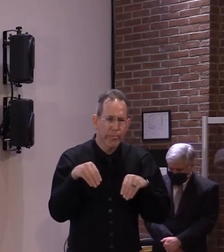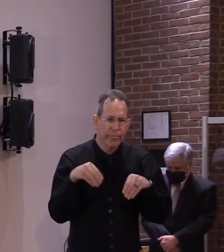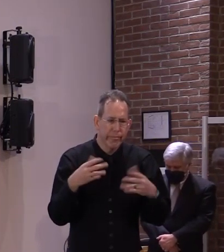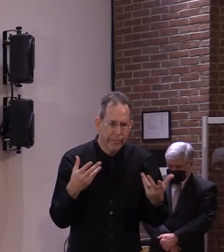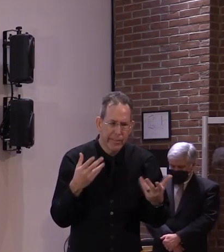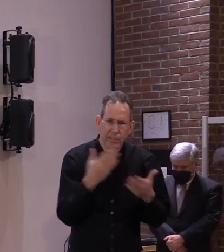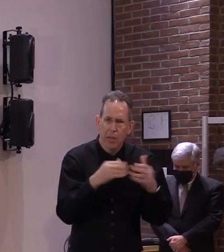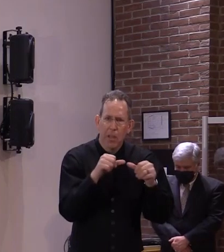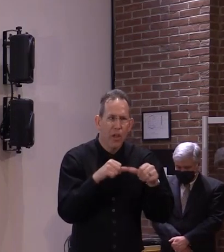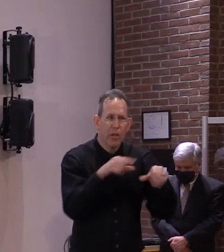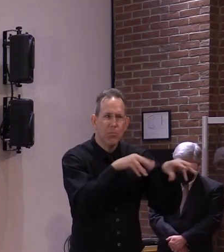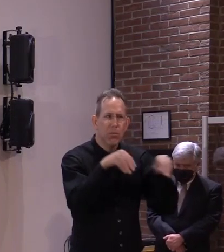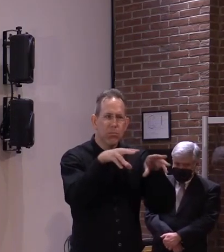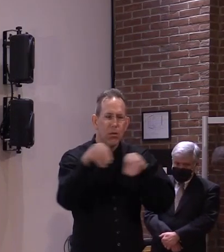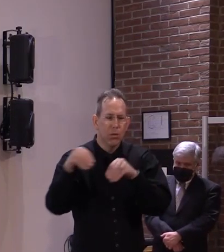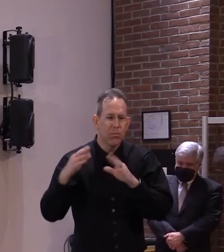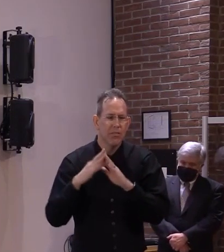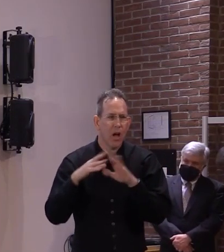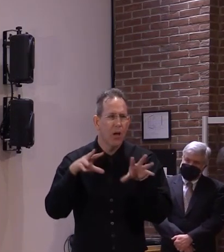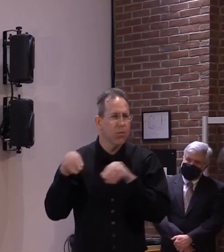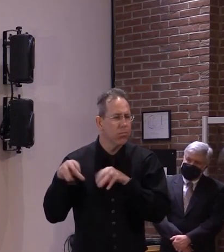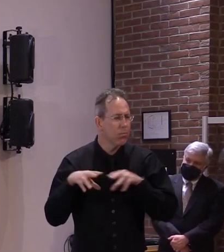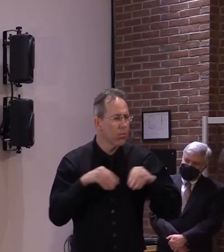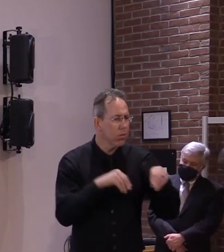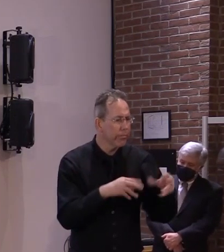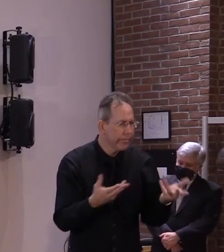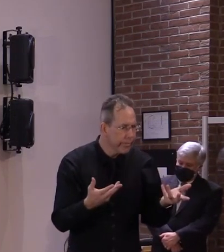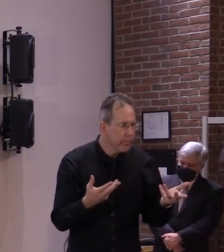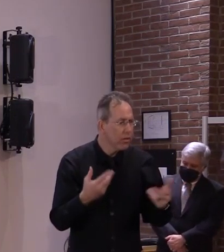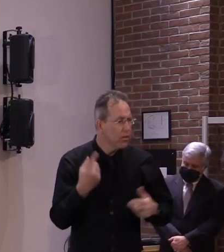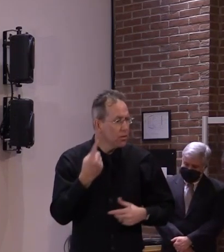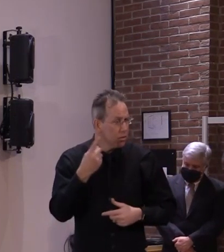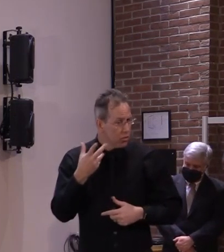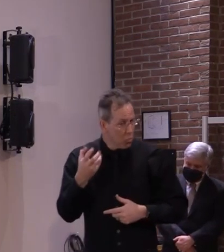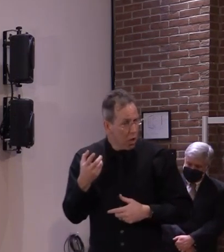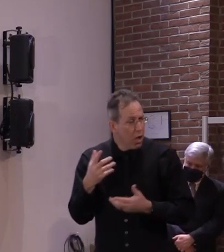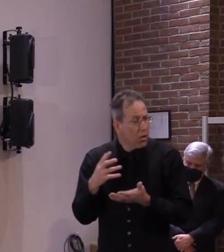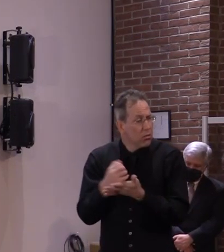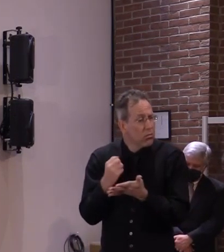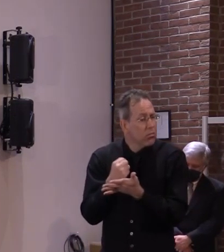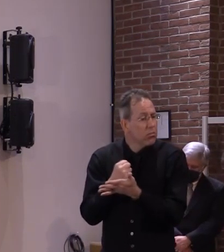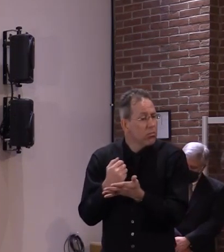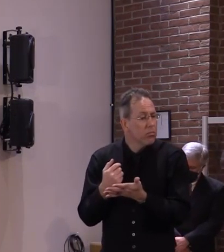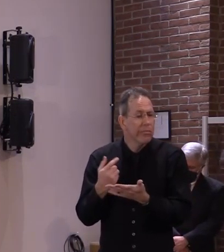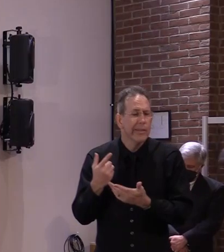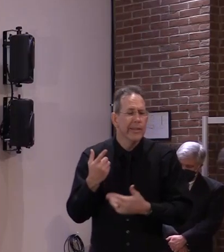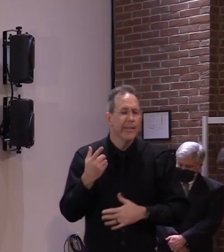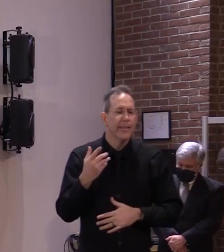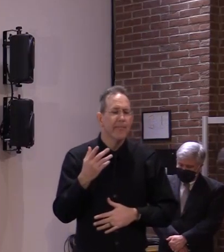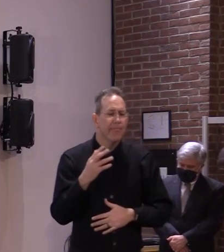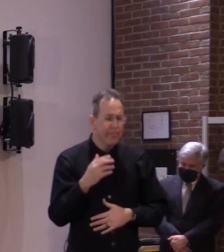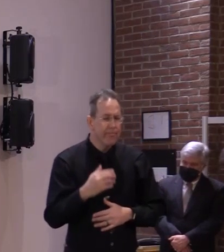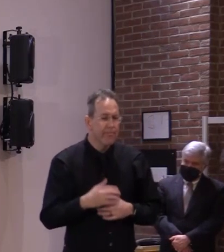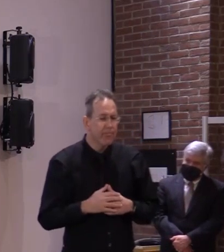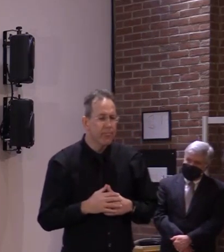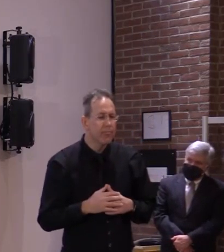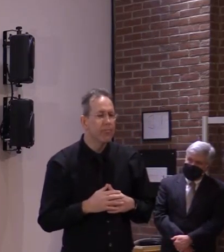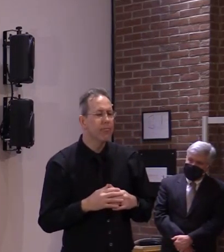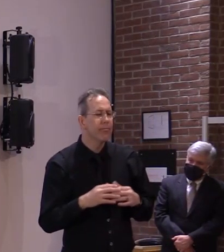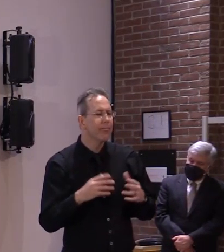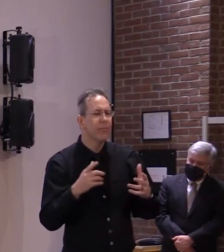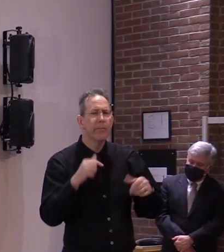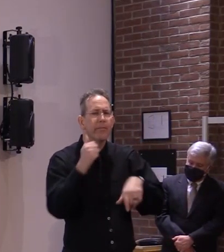Given this wake-up call from Texas, are you concerned about the future reliability of New England power during emergencies as the